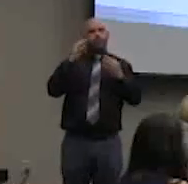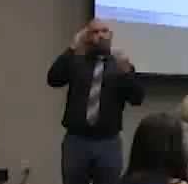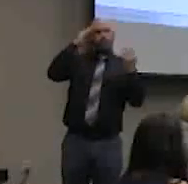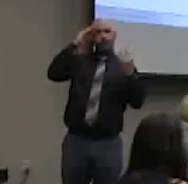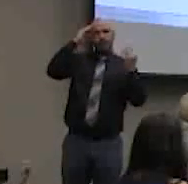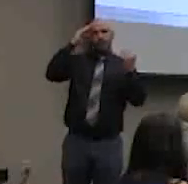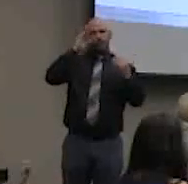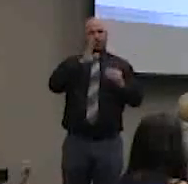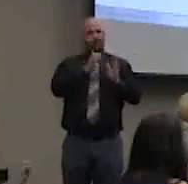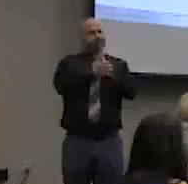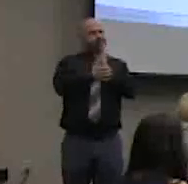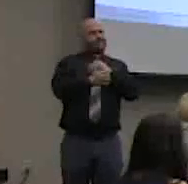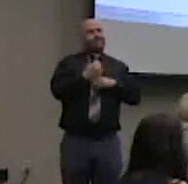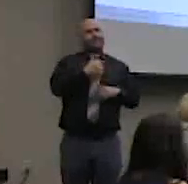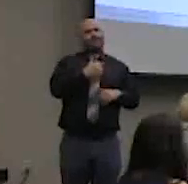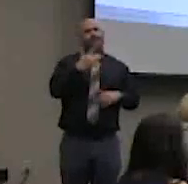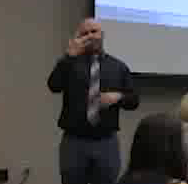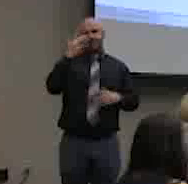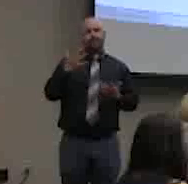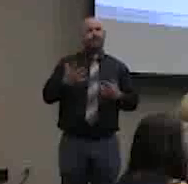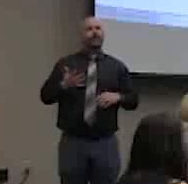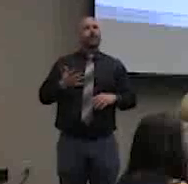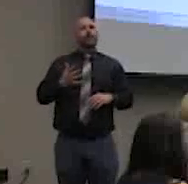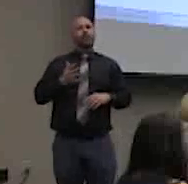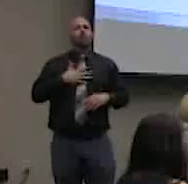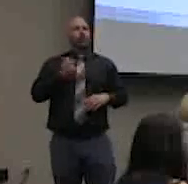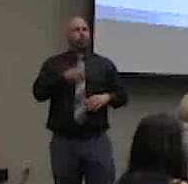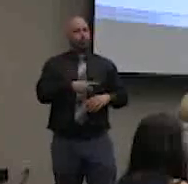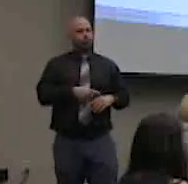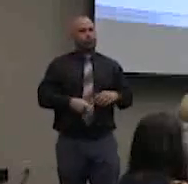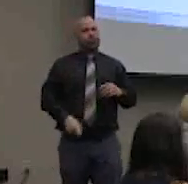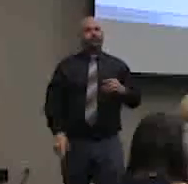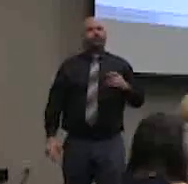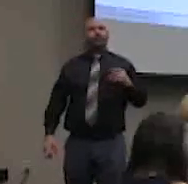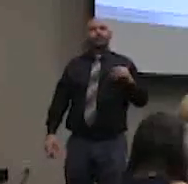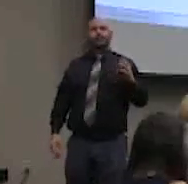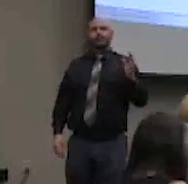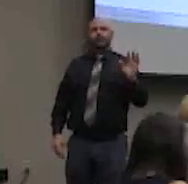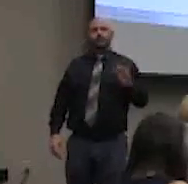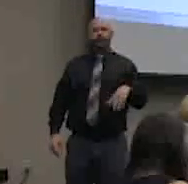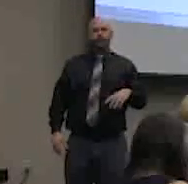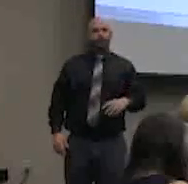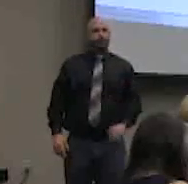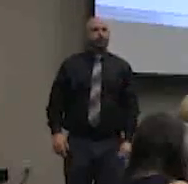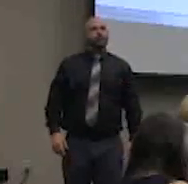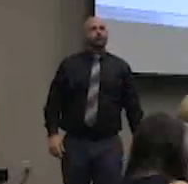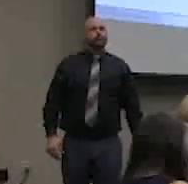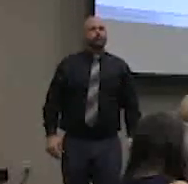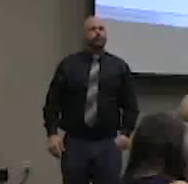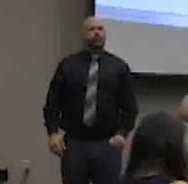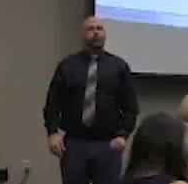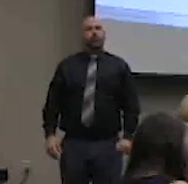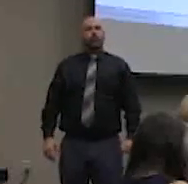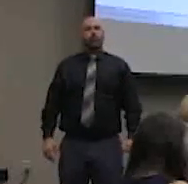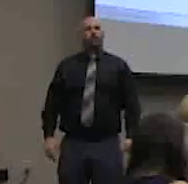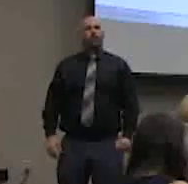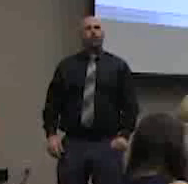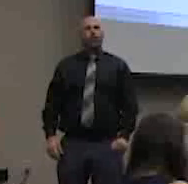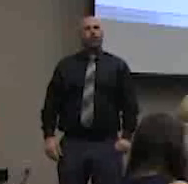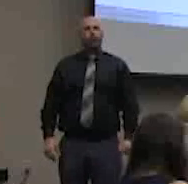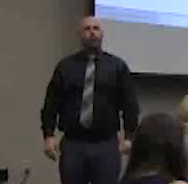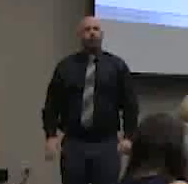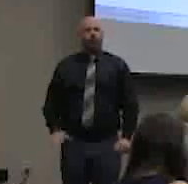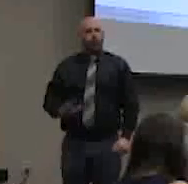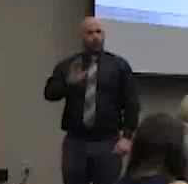my question for you is, how has your concept of Ready Start